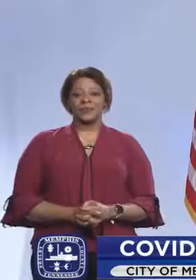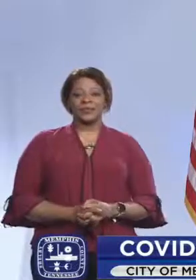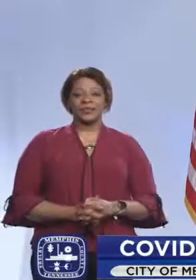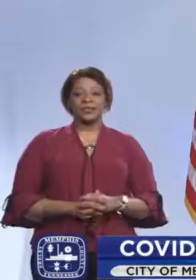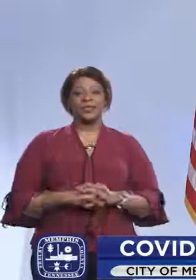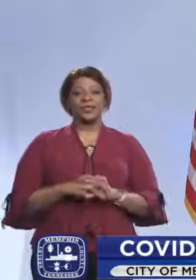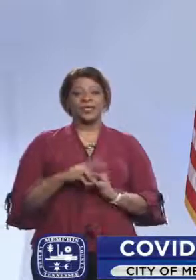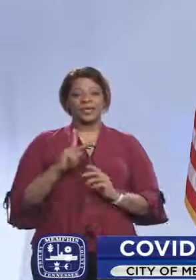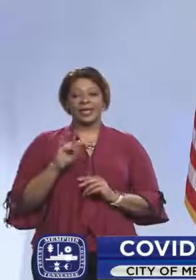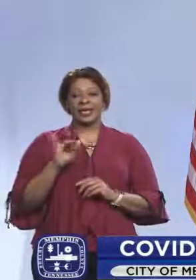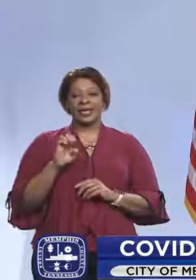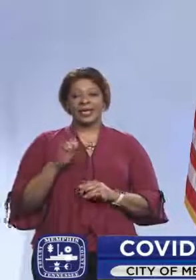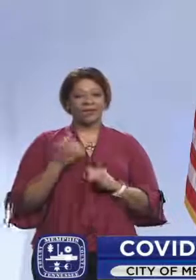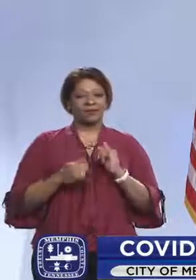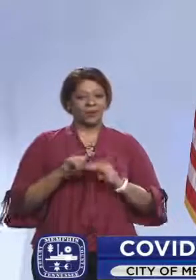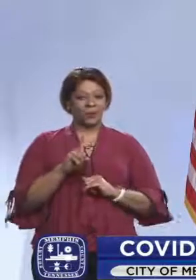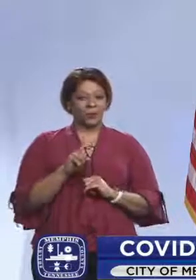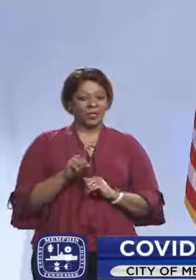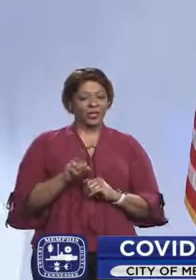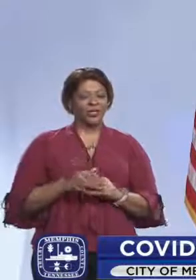final question.